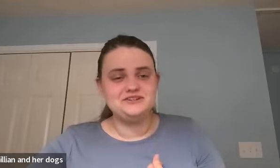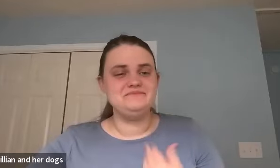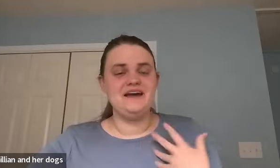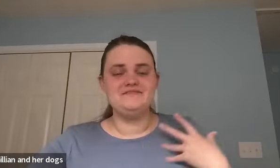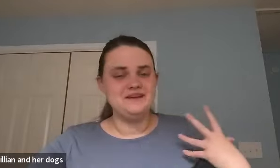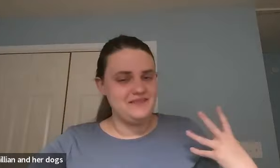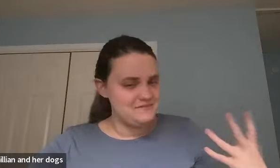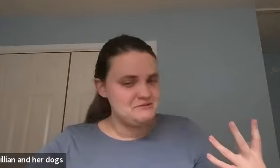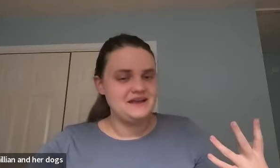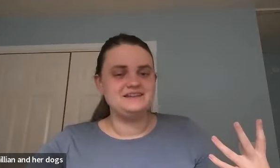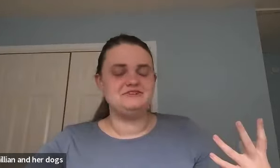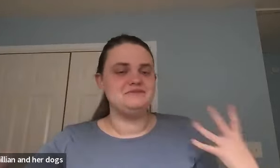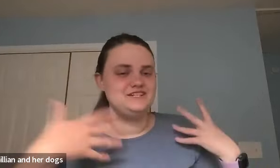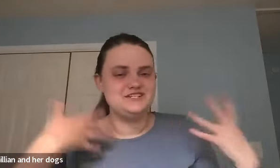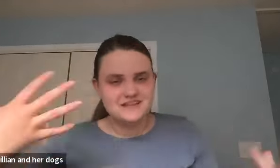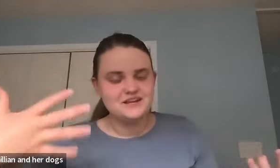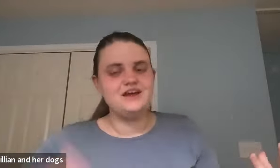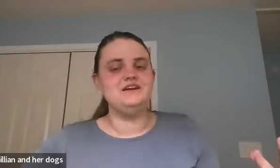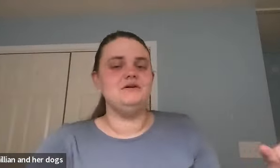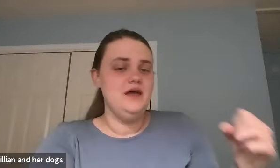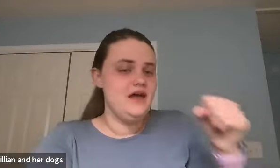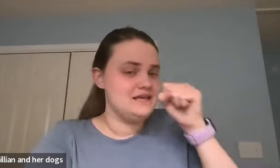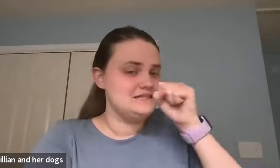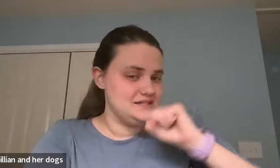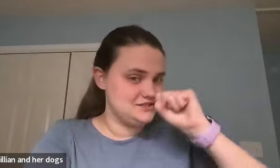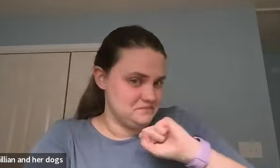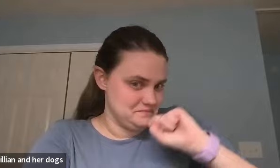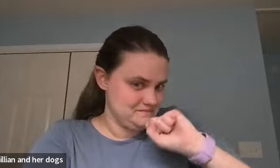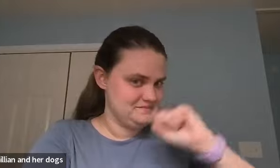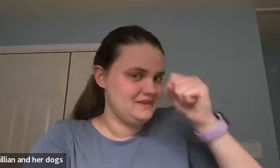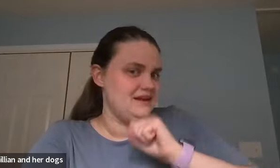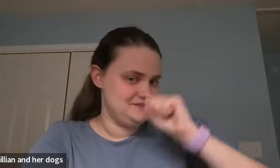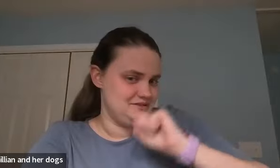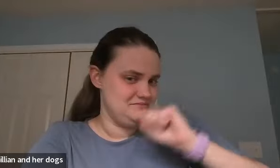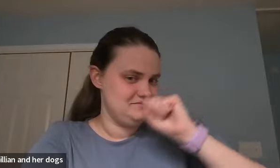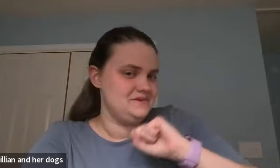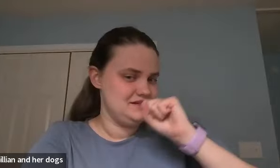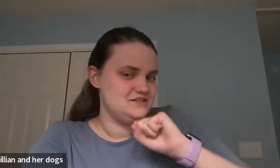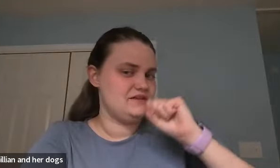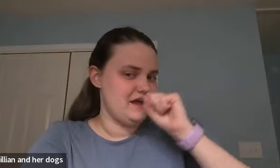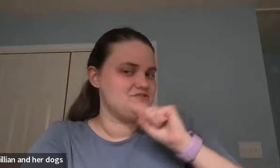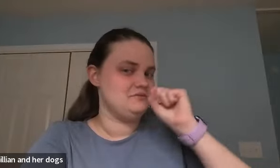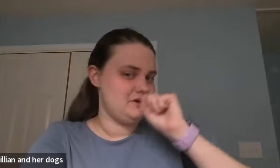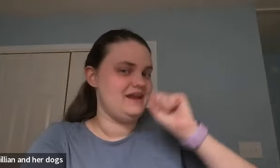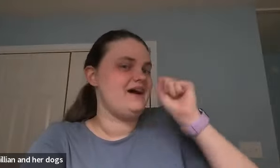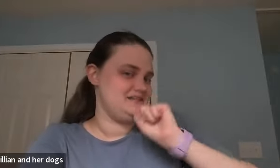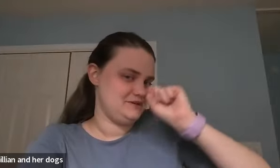cream. I feel like a lot of people like ice cream. It's just a sign you gotta know. It's ice cream. Ice cream. So like the ice cream cone. Yeah, ice cream.